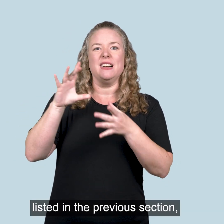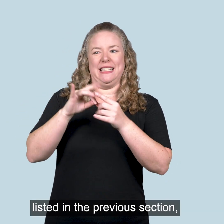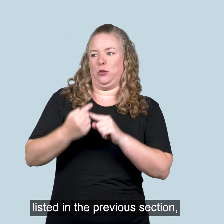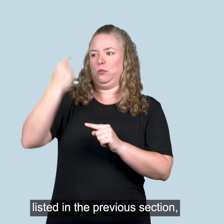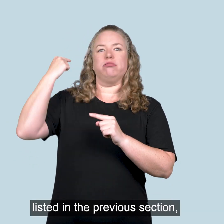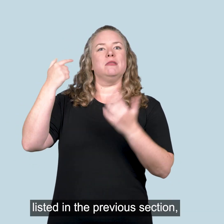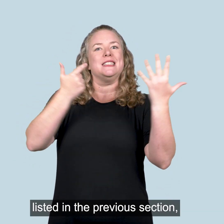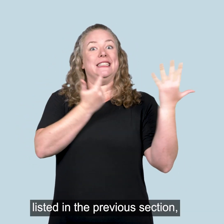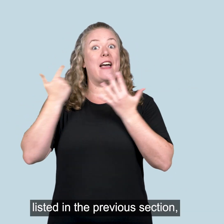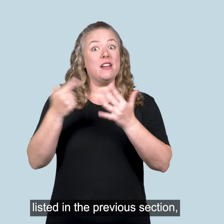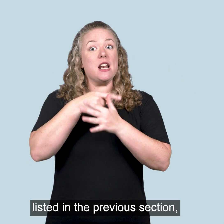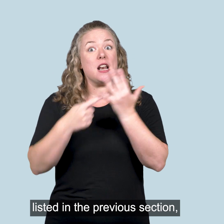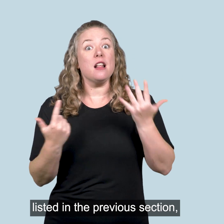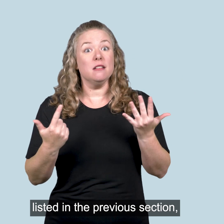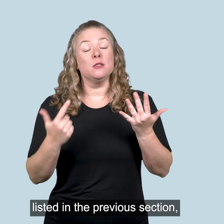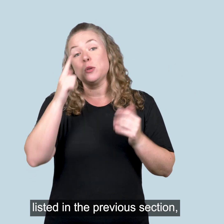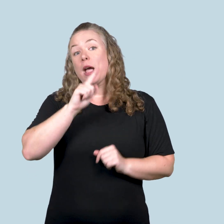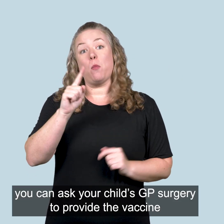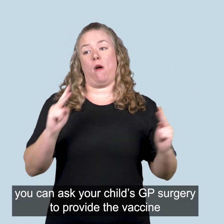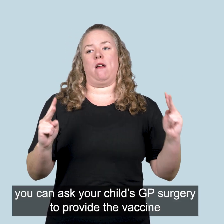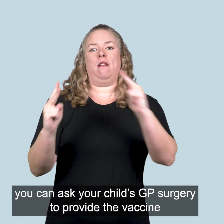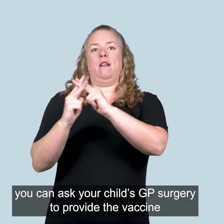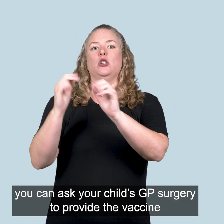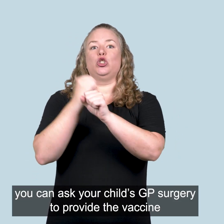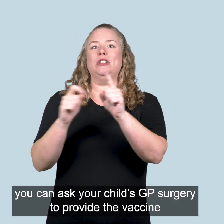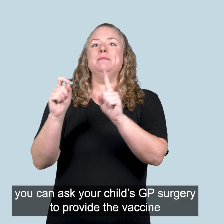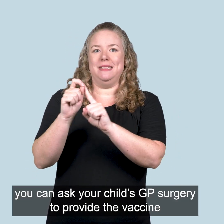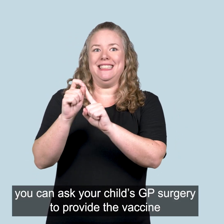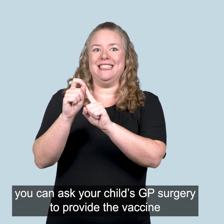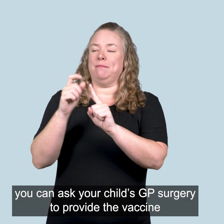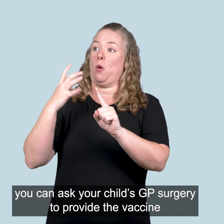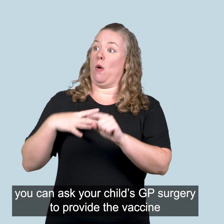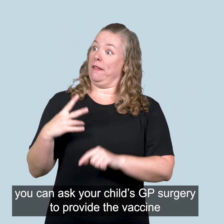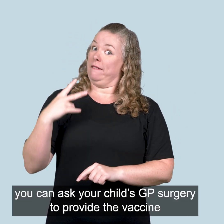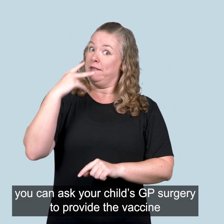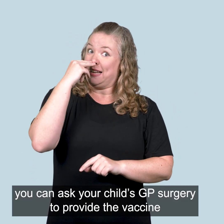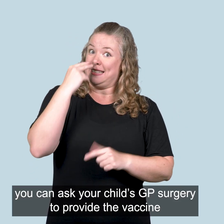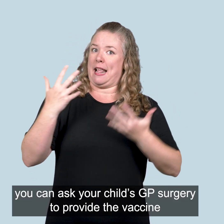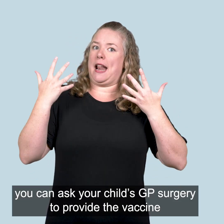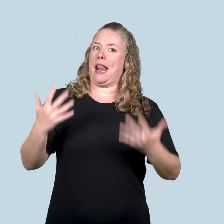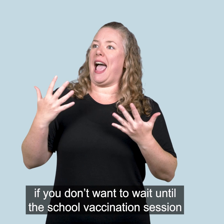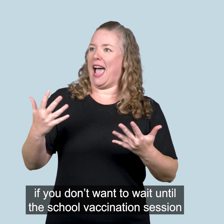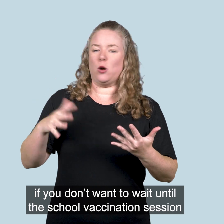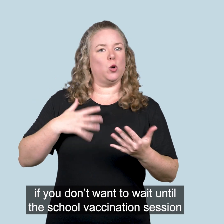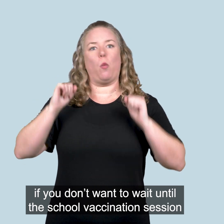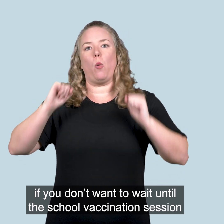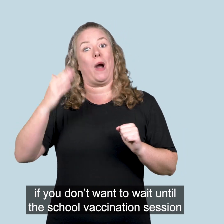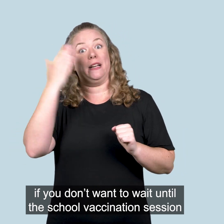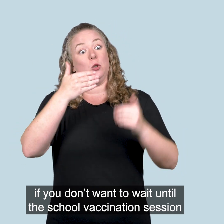listed in the previous section, you can ask your child's GP surgery to provide the vaccine if you don't want to wait until the